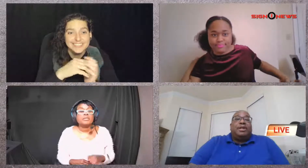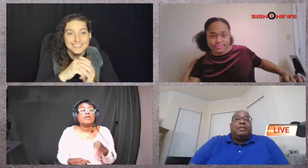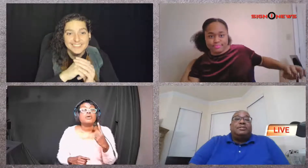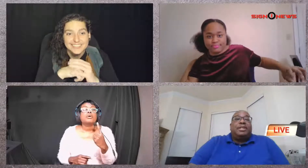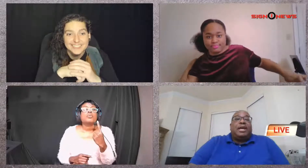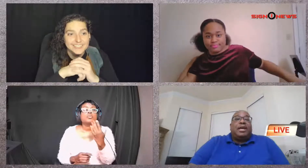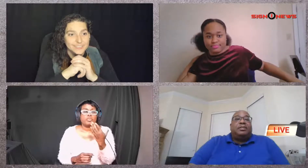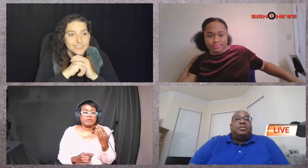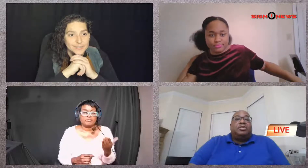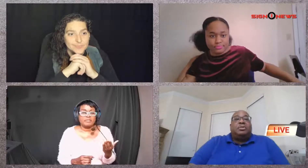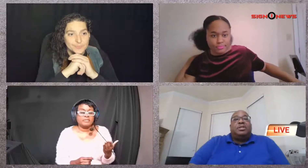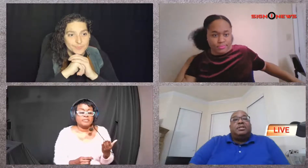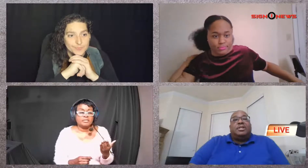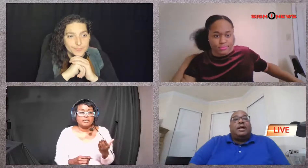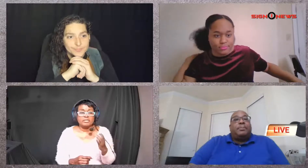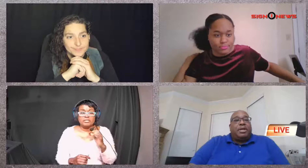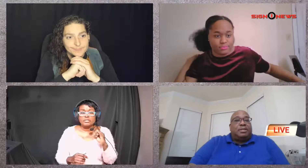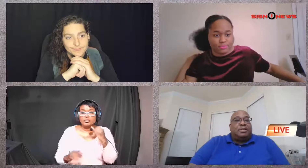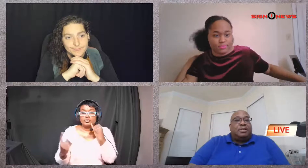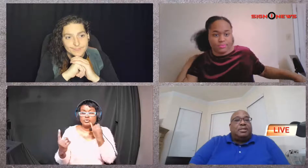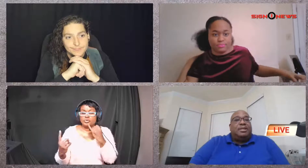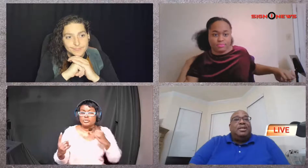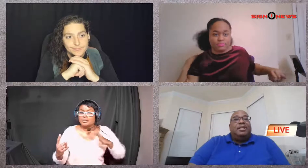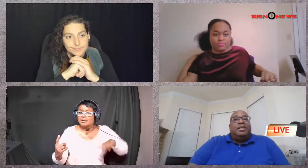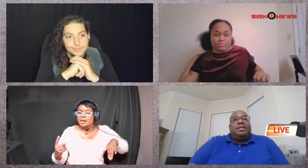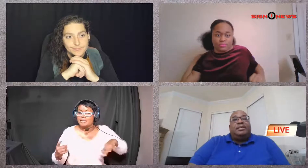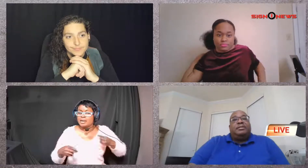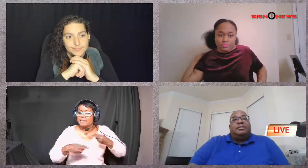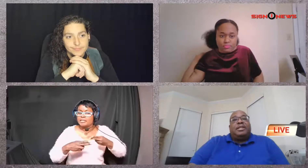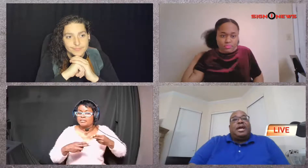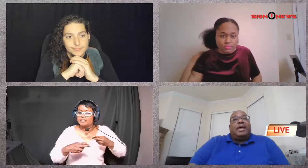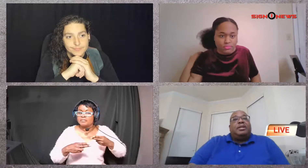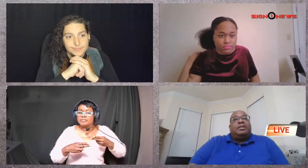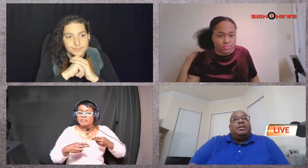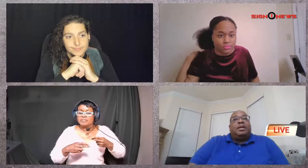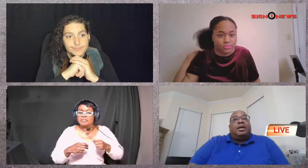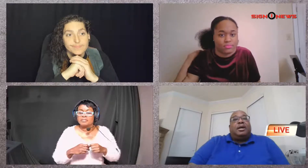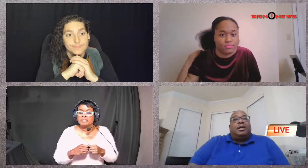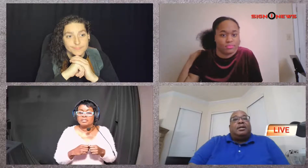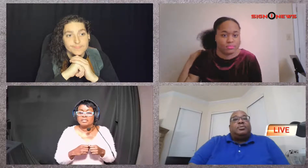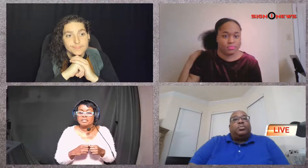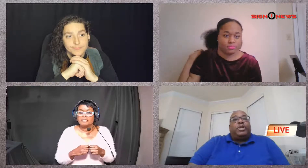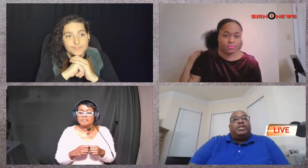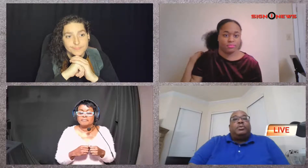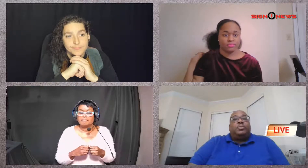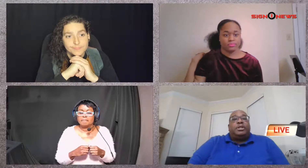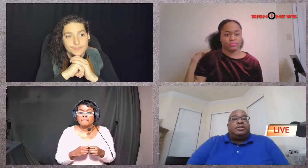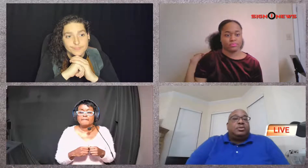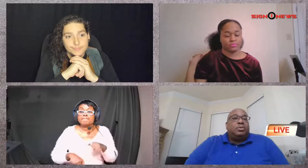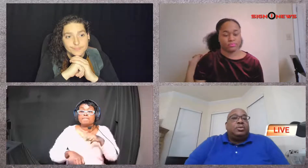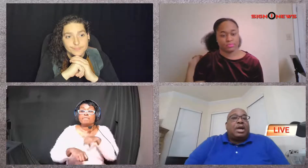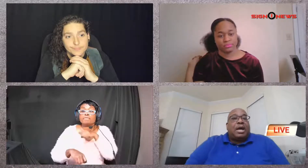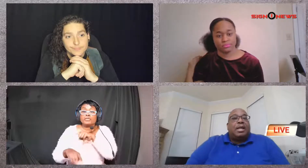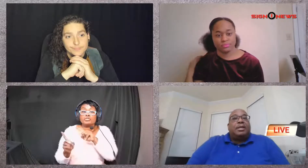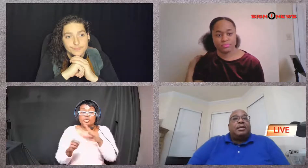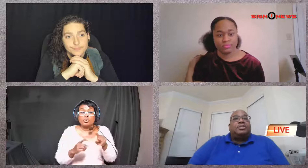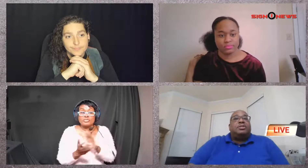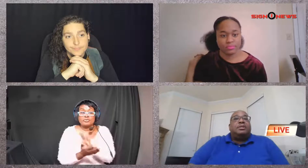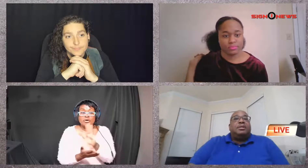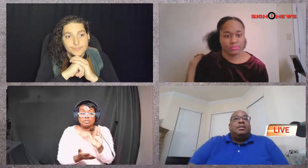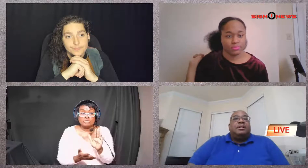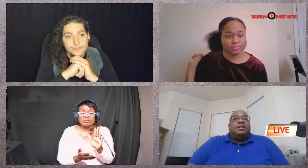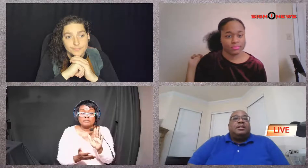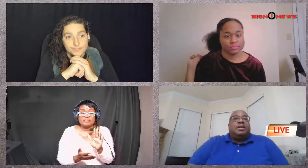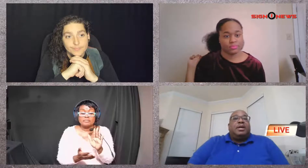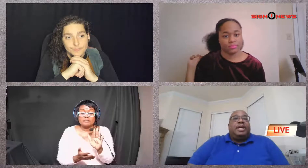One of the things that Julia has not mentioned is that when she went to